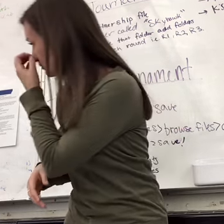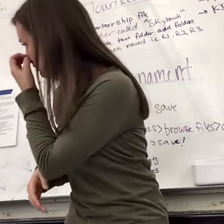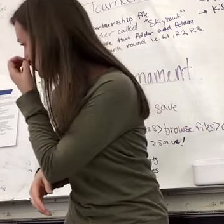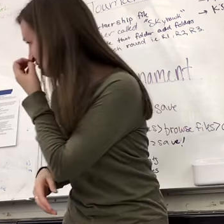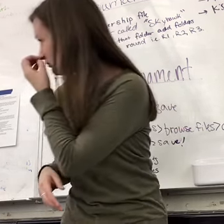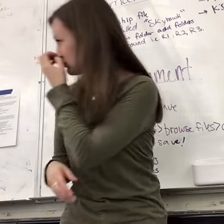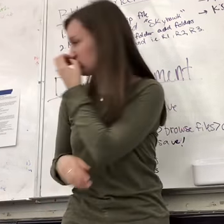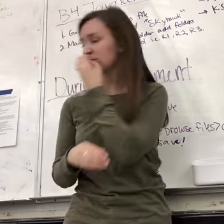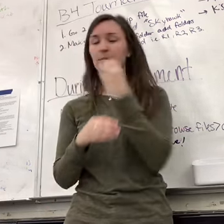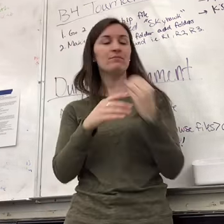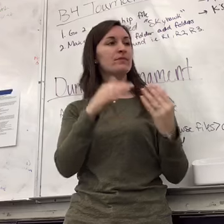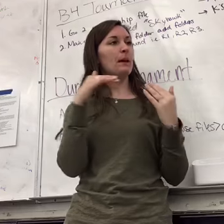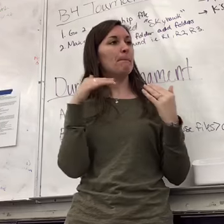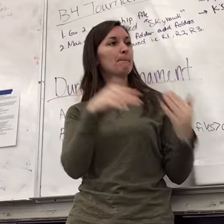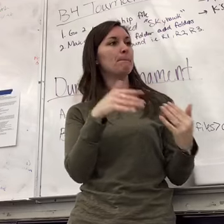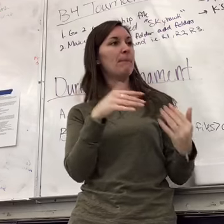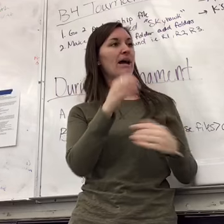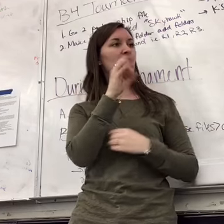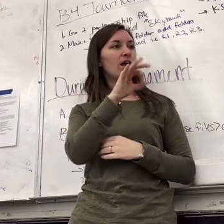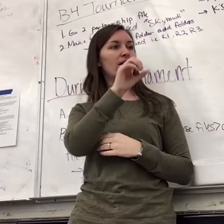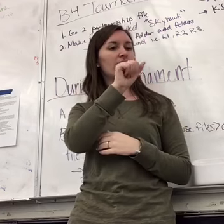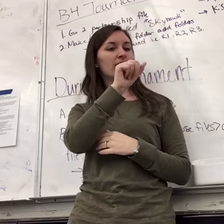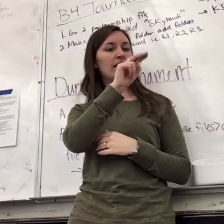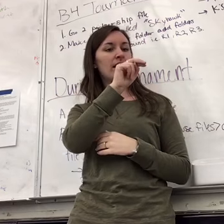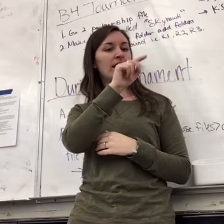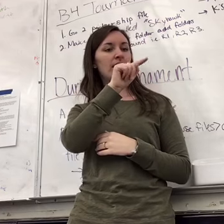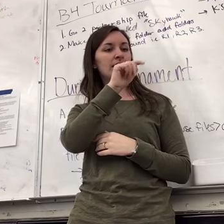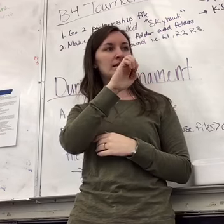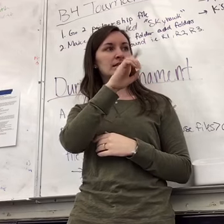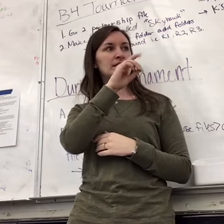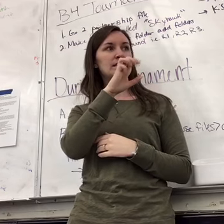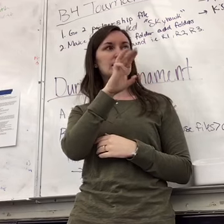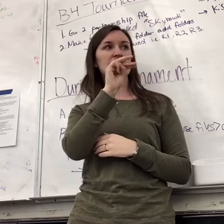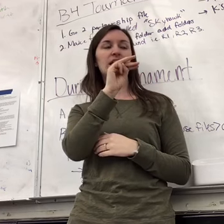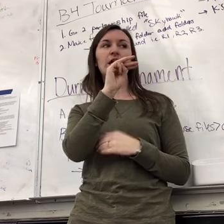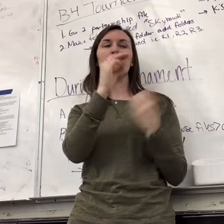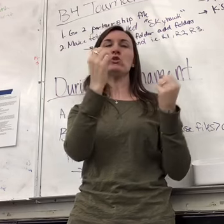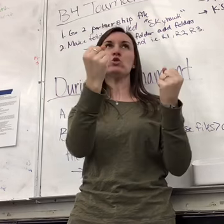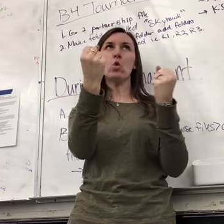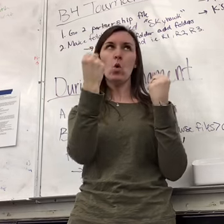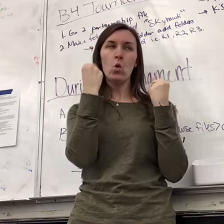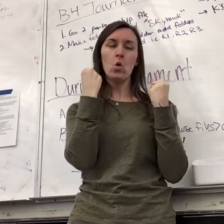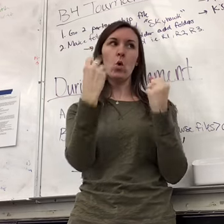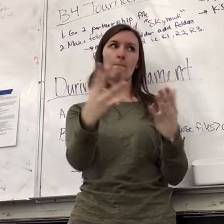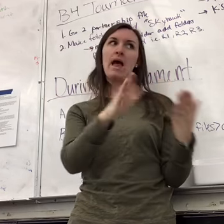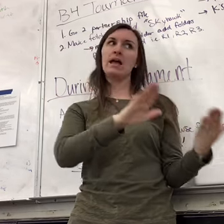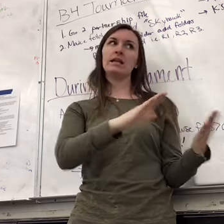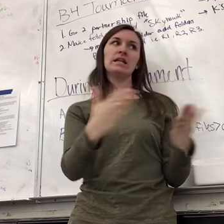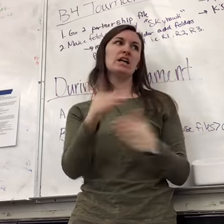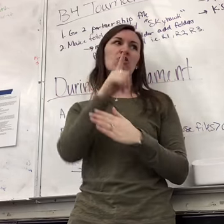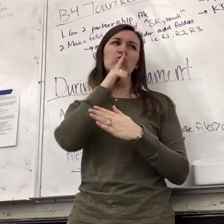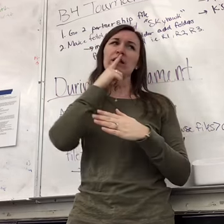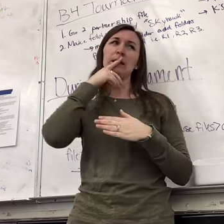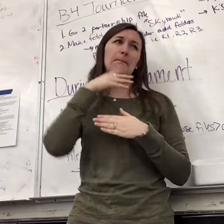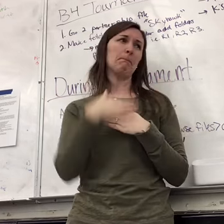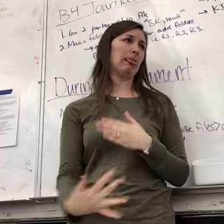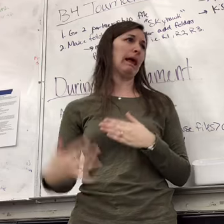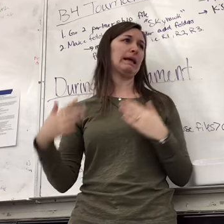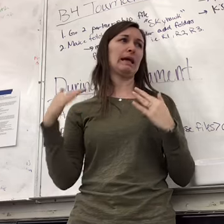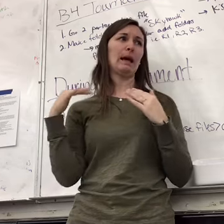in American history with the most amount of death. Things that you need to know about this is it caused the North to start to be worried that they weren't going to be able to